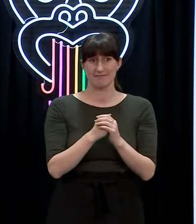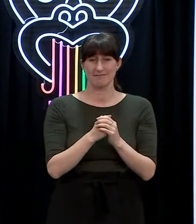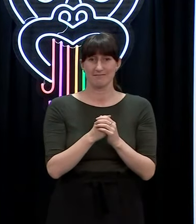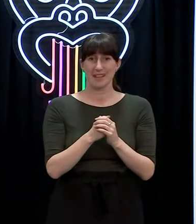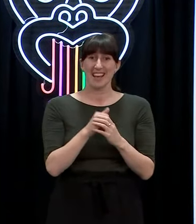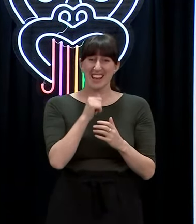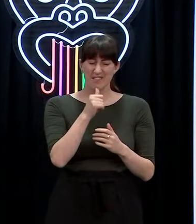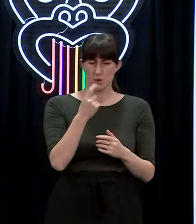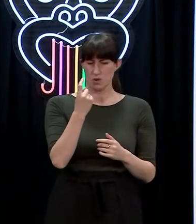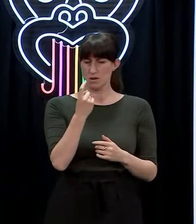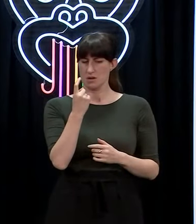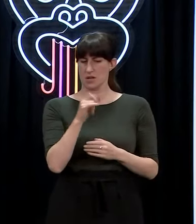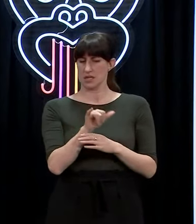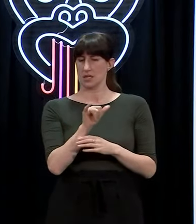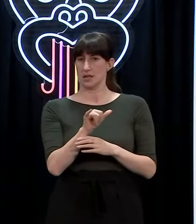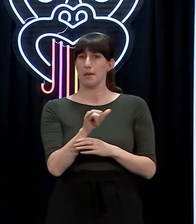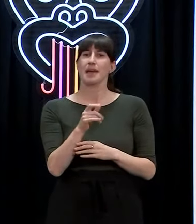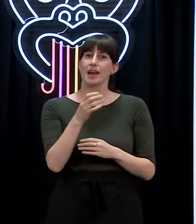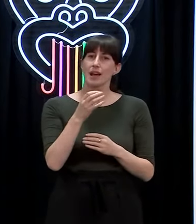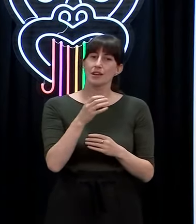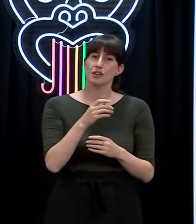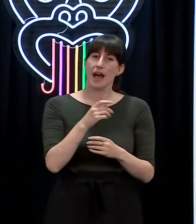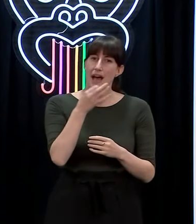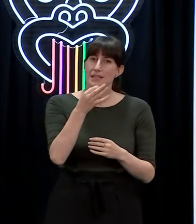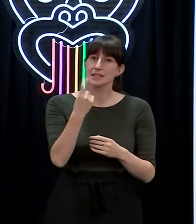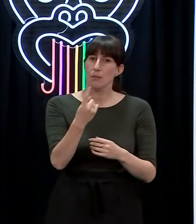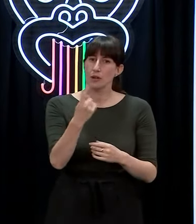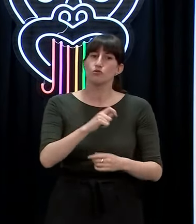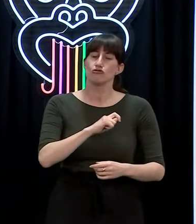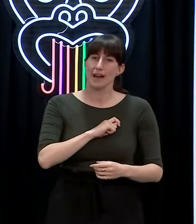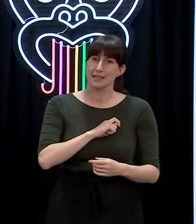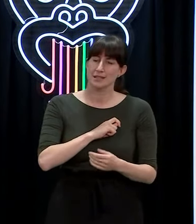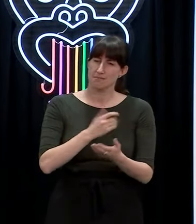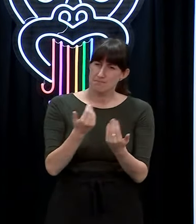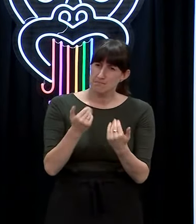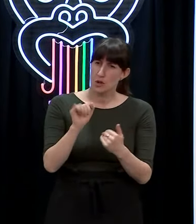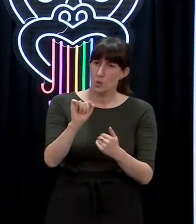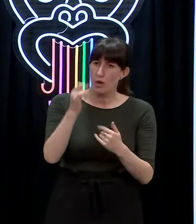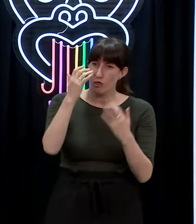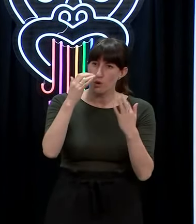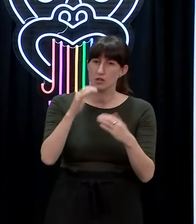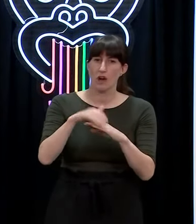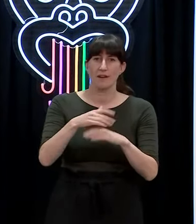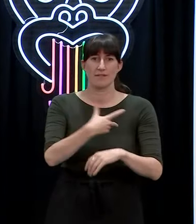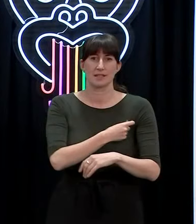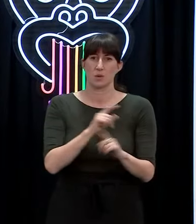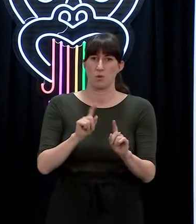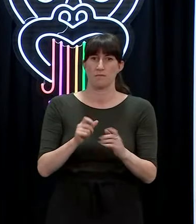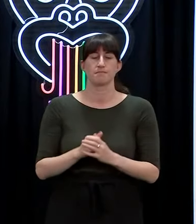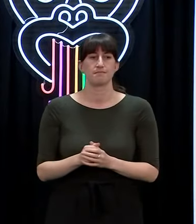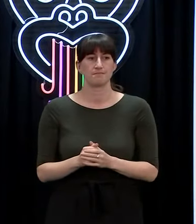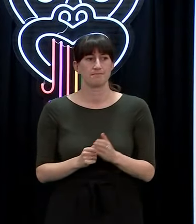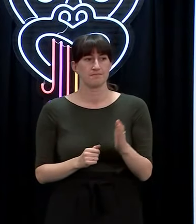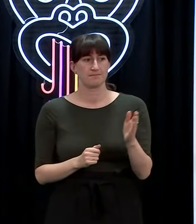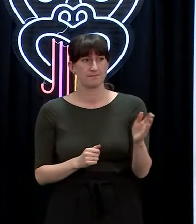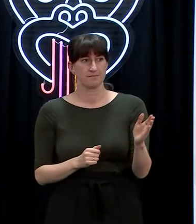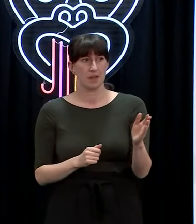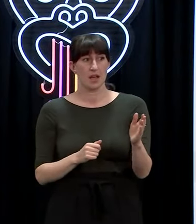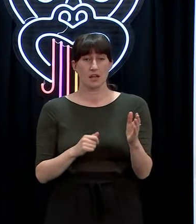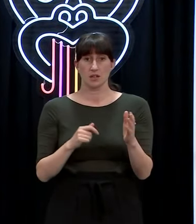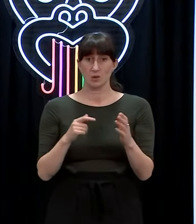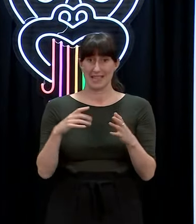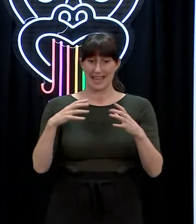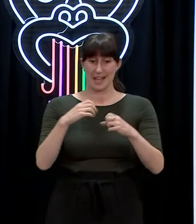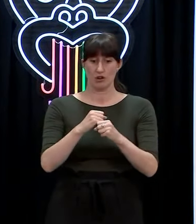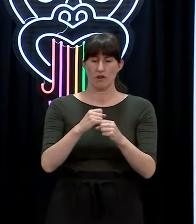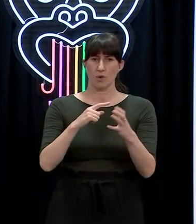questions, just ask them of a trusted source. I'll come up the back here. Some modelling data shows that towards the end of August, Māori only made up around